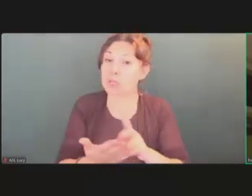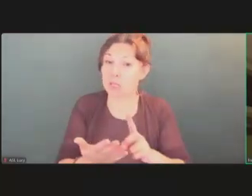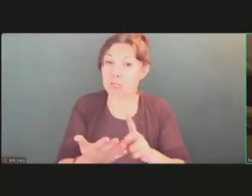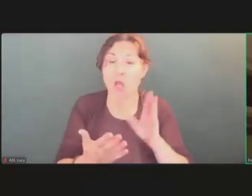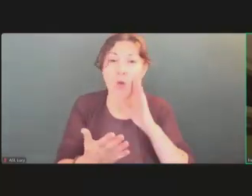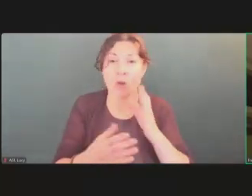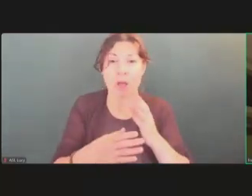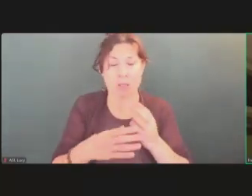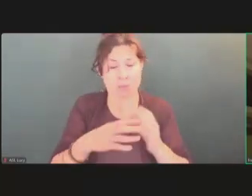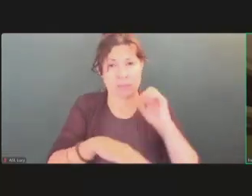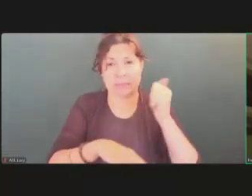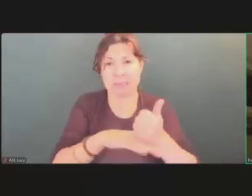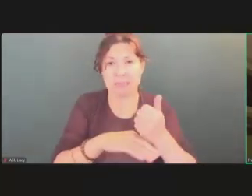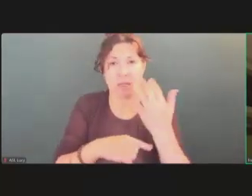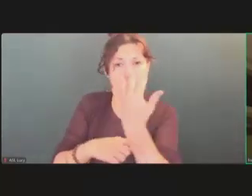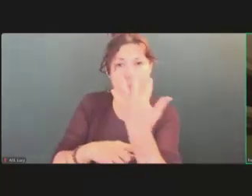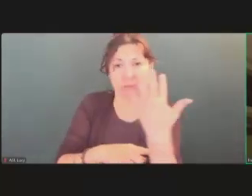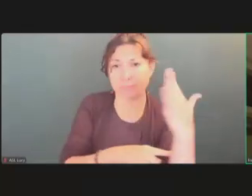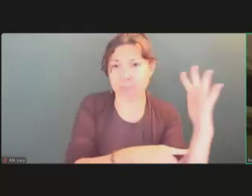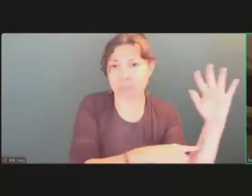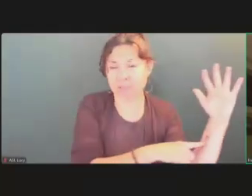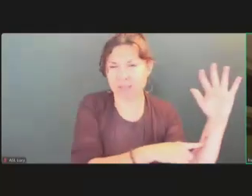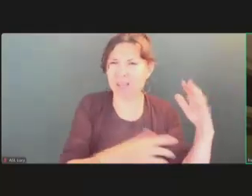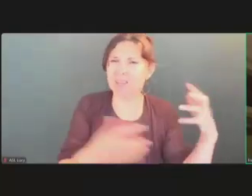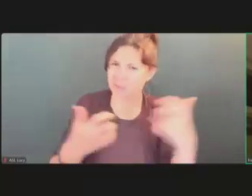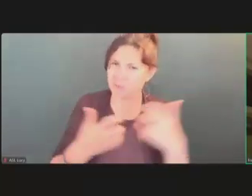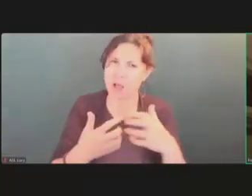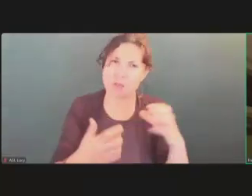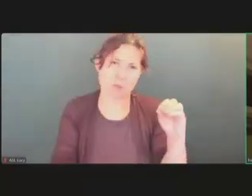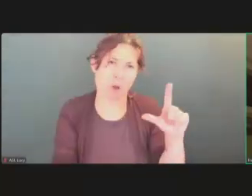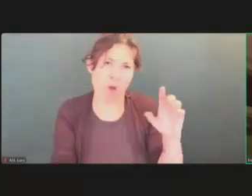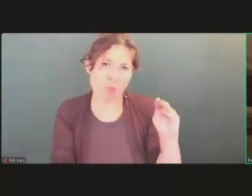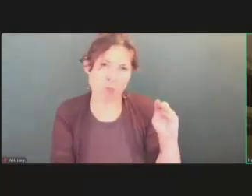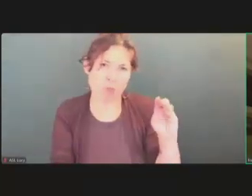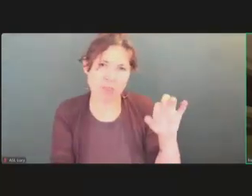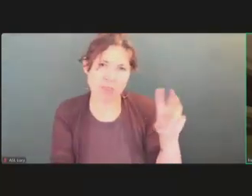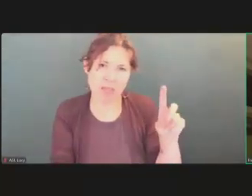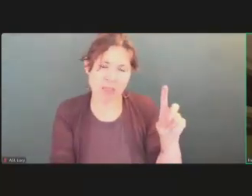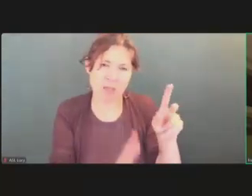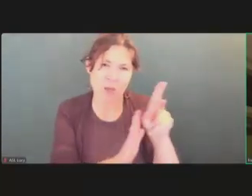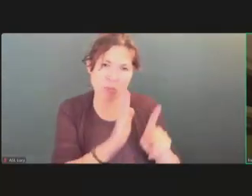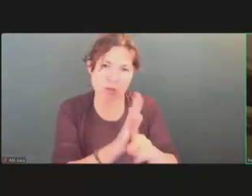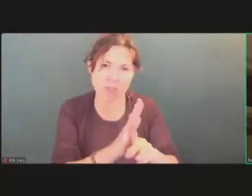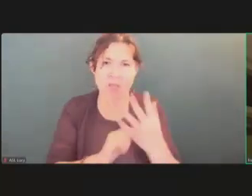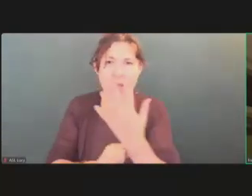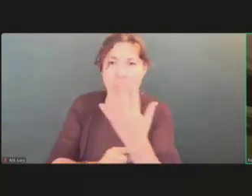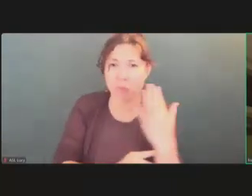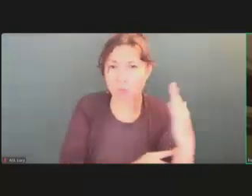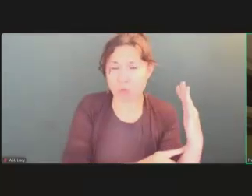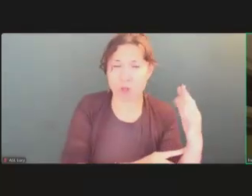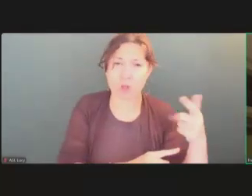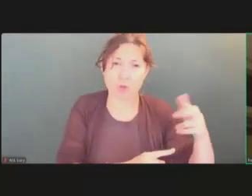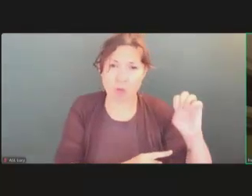wonderful design, fitting Homestead's principles, and includes a grove where there can be concessions. And there used to be